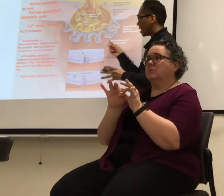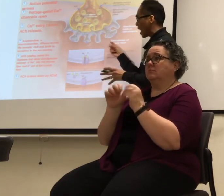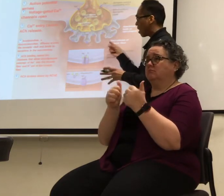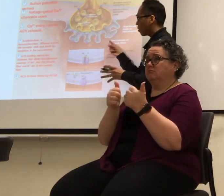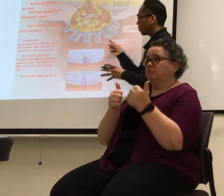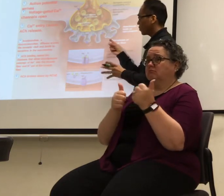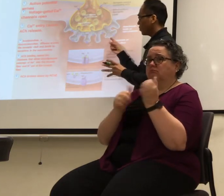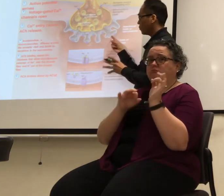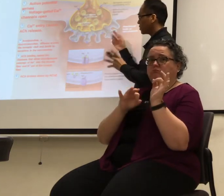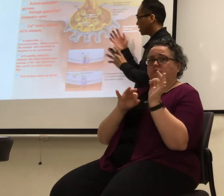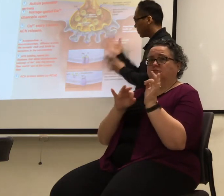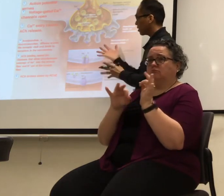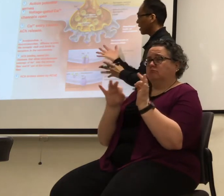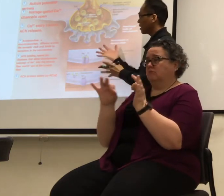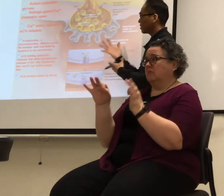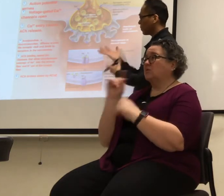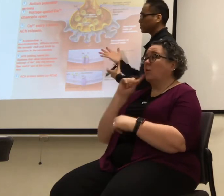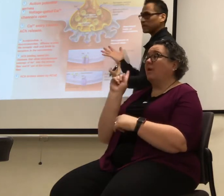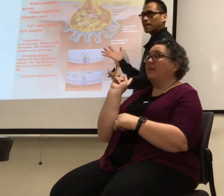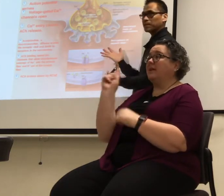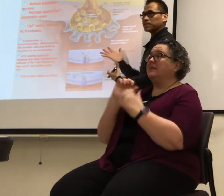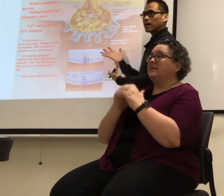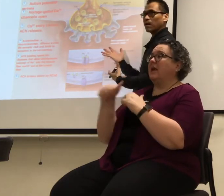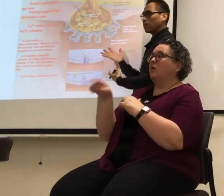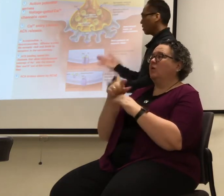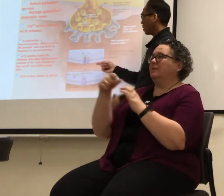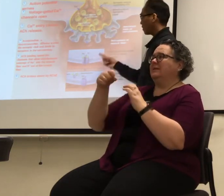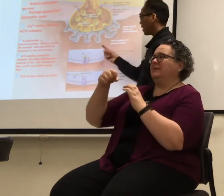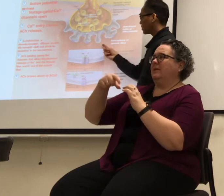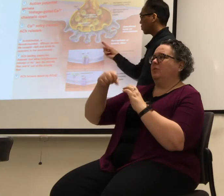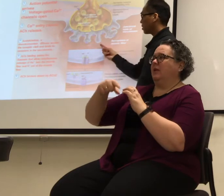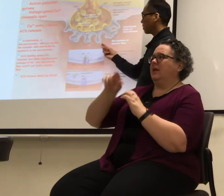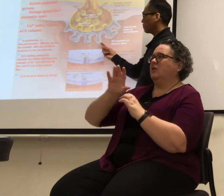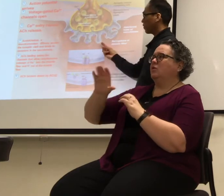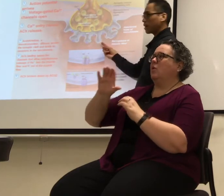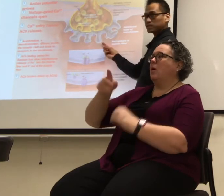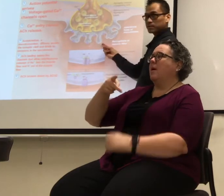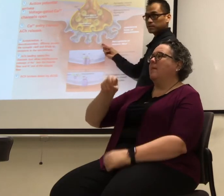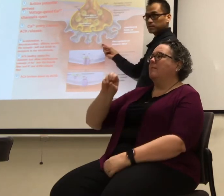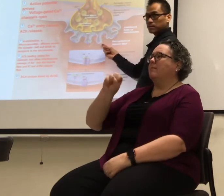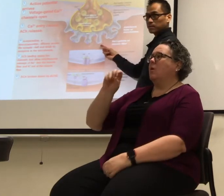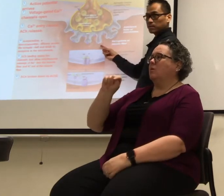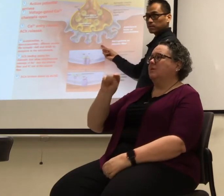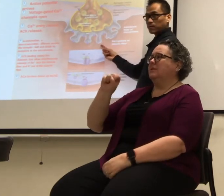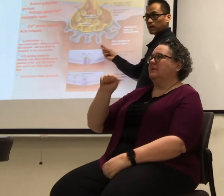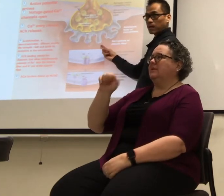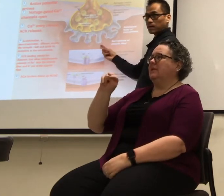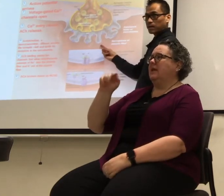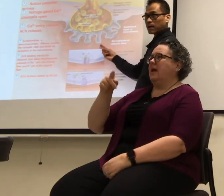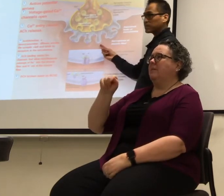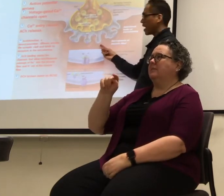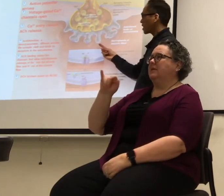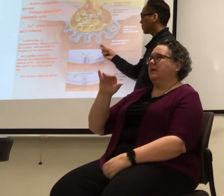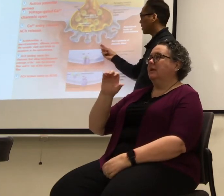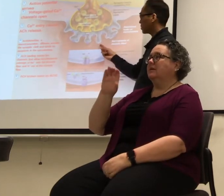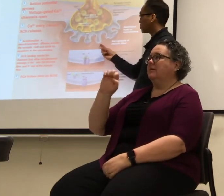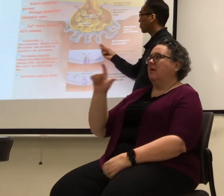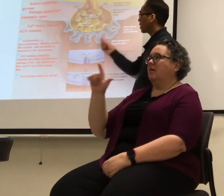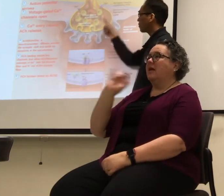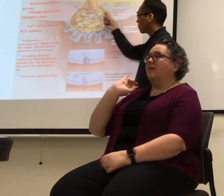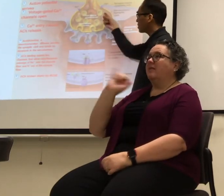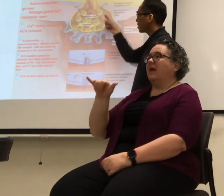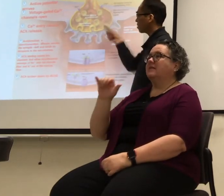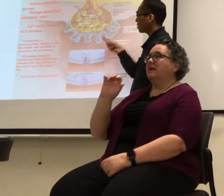But this is how you've stimulated the postsynaptic cell, that sodium influx. Okay, that's the action